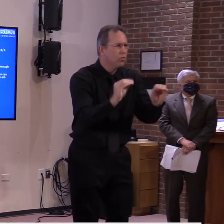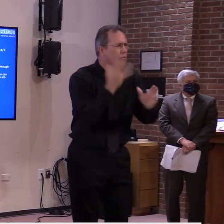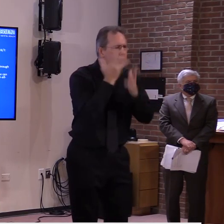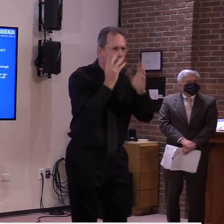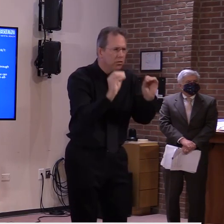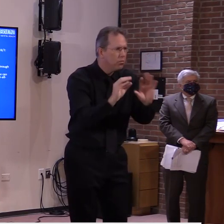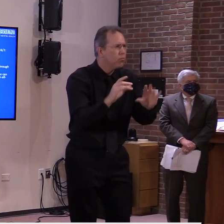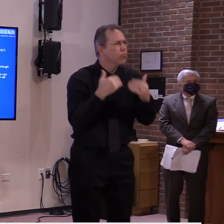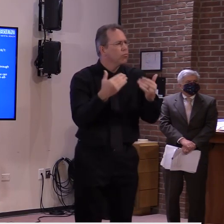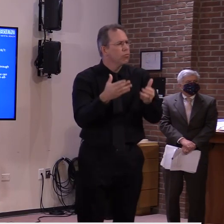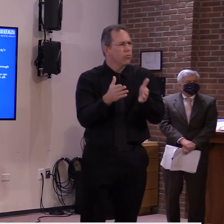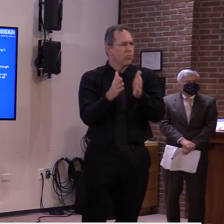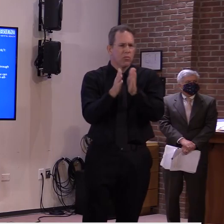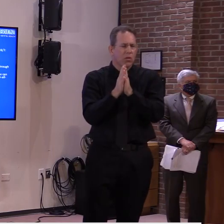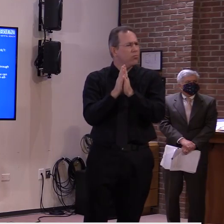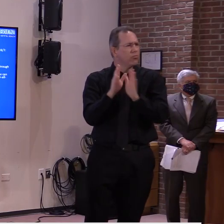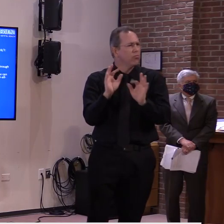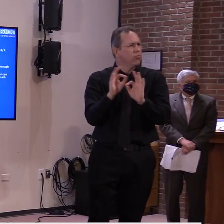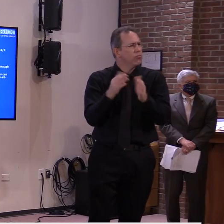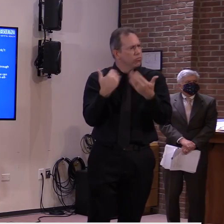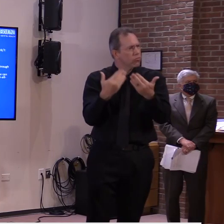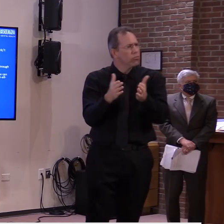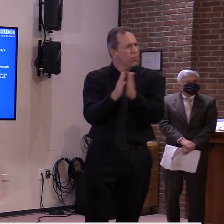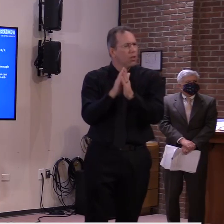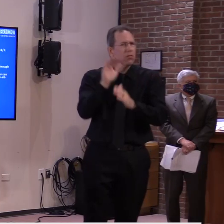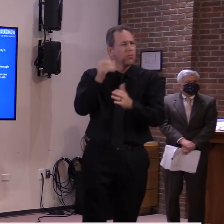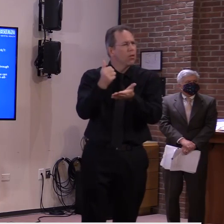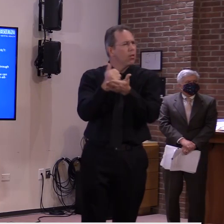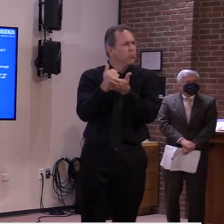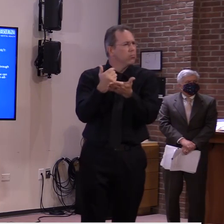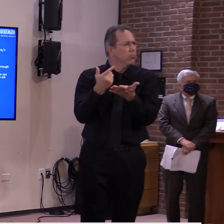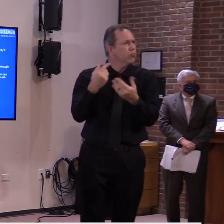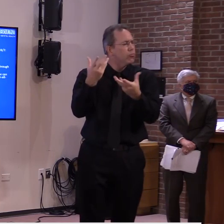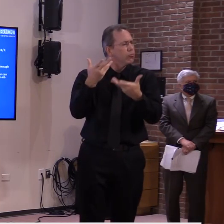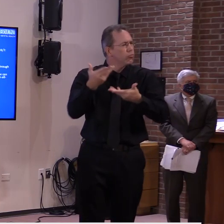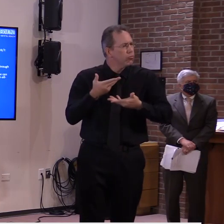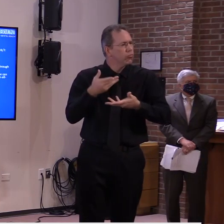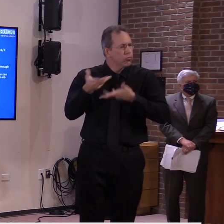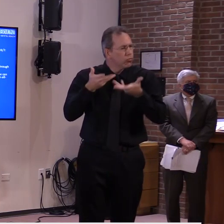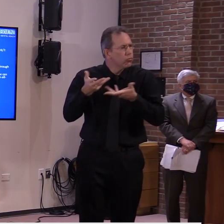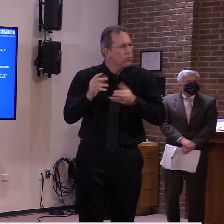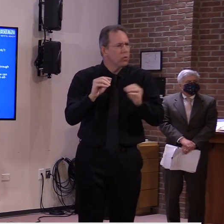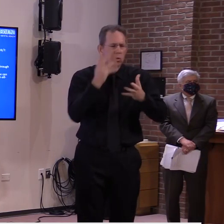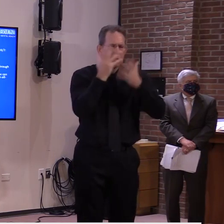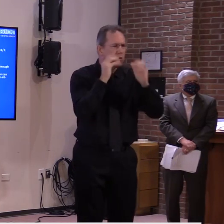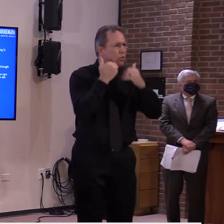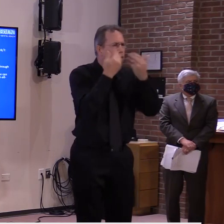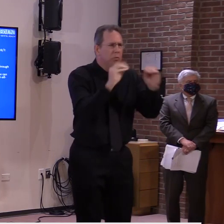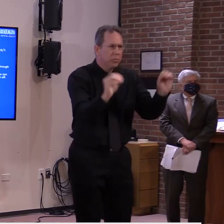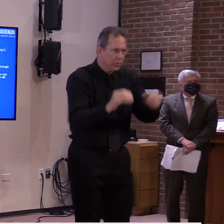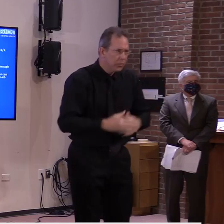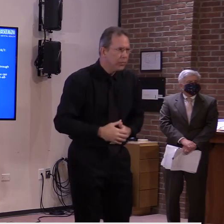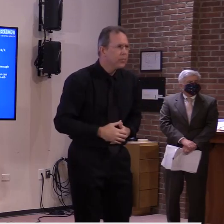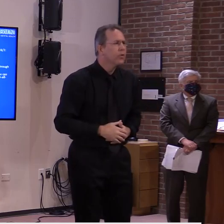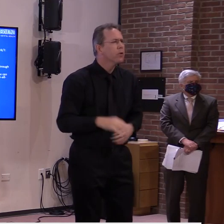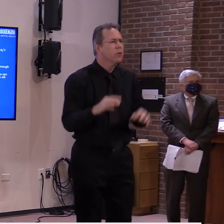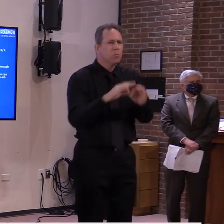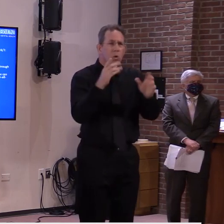of judgment and labeling. We need to break down the barriers of stigma. We need to talk about our mental